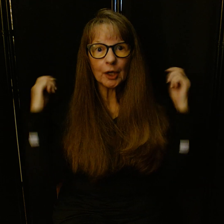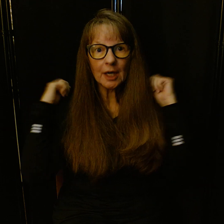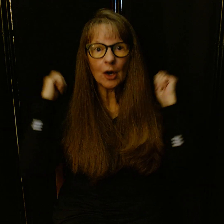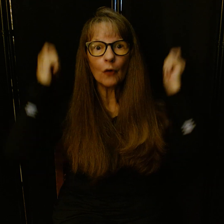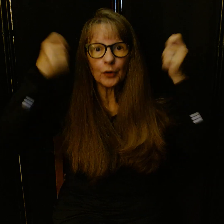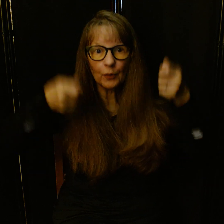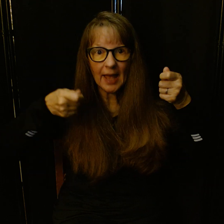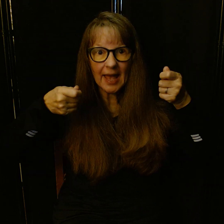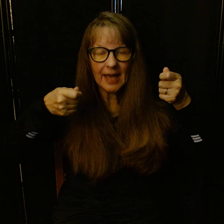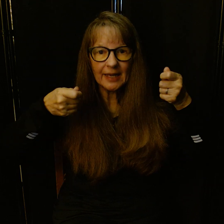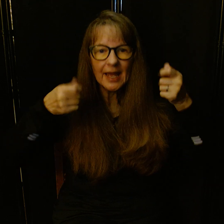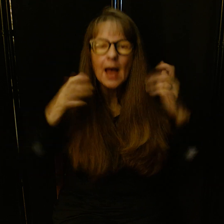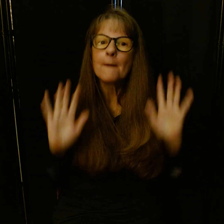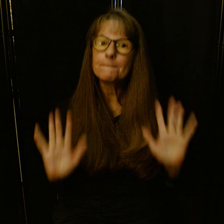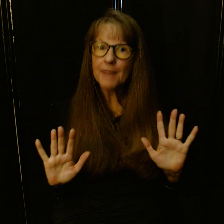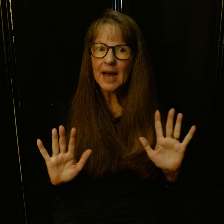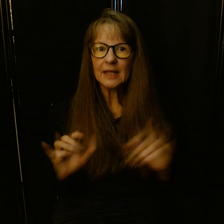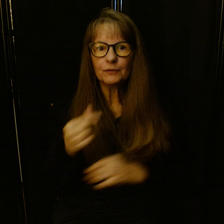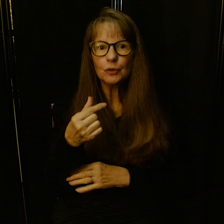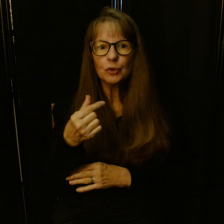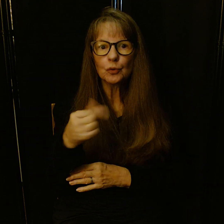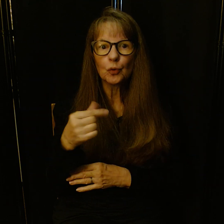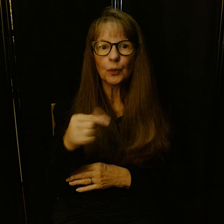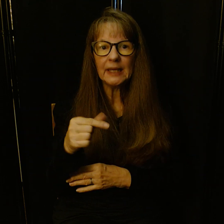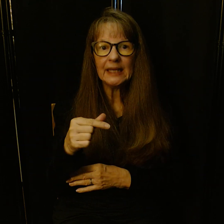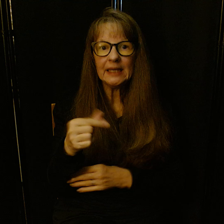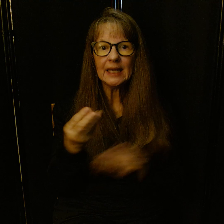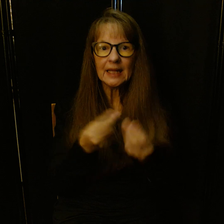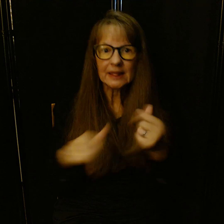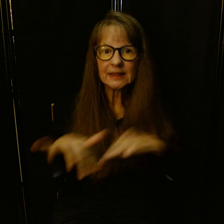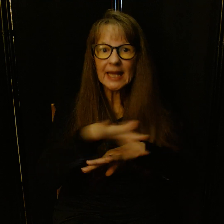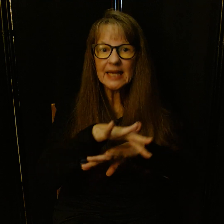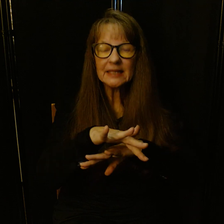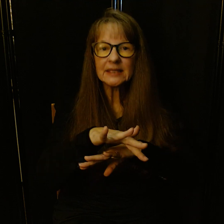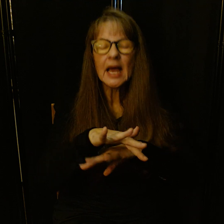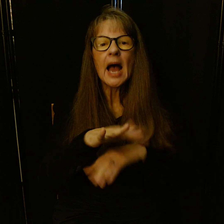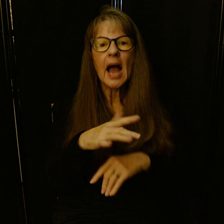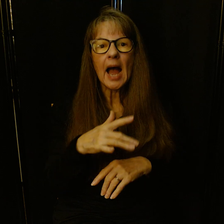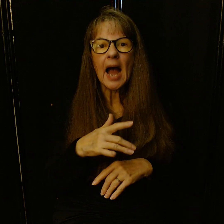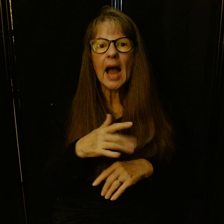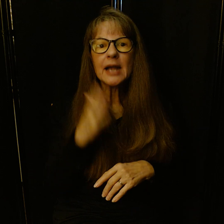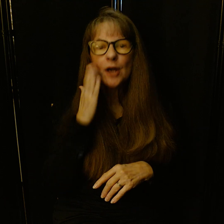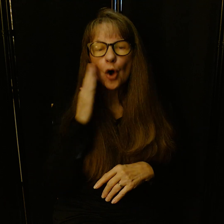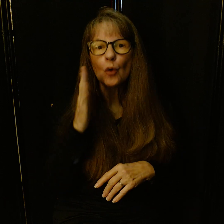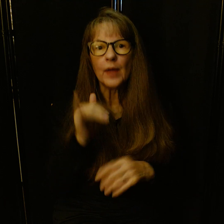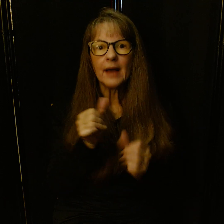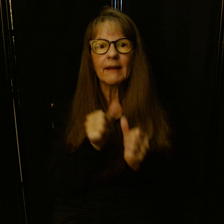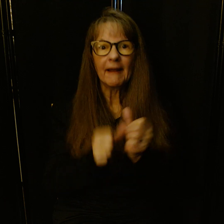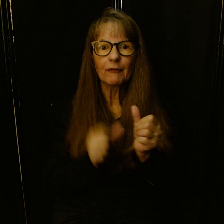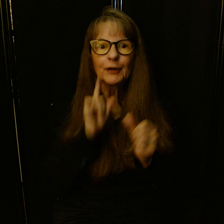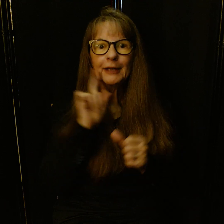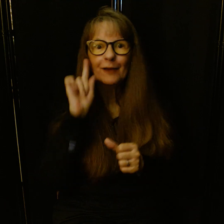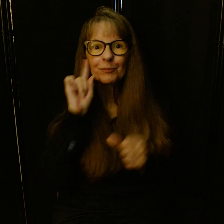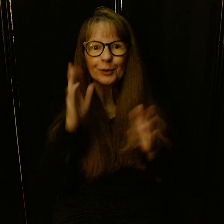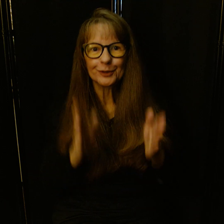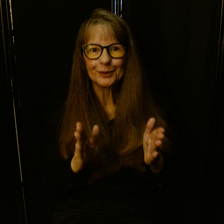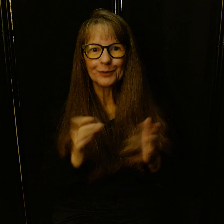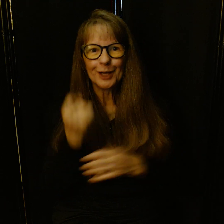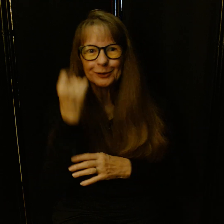over your head. But if you do Greenland, I know that every deaf person would